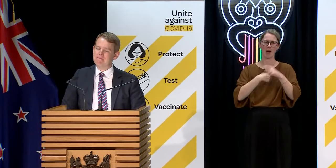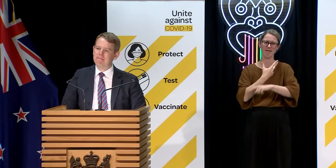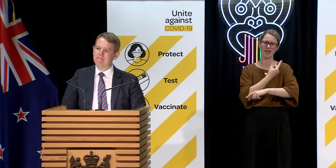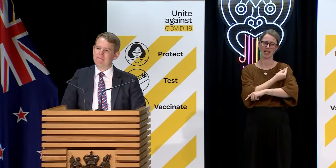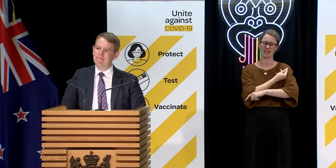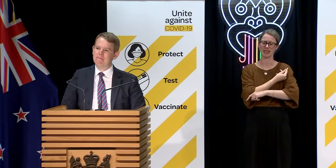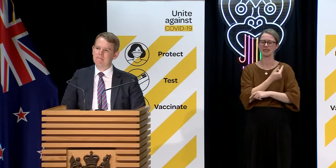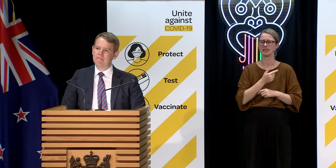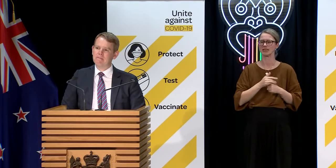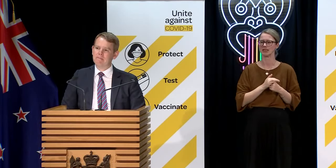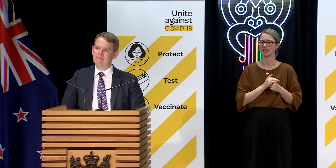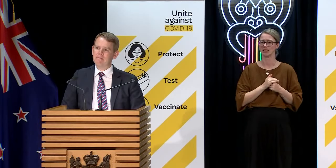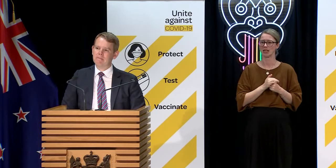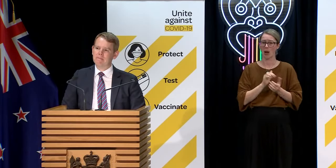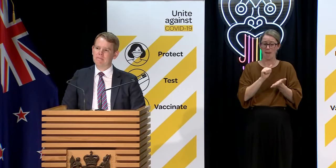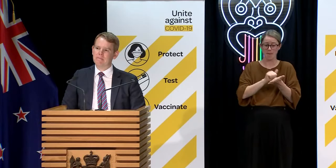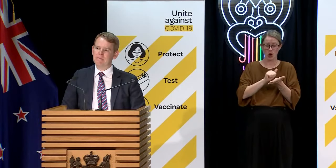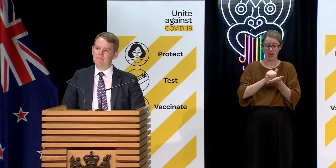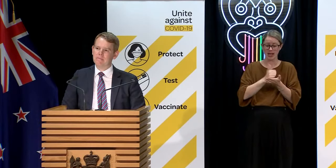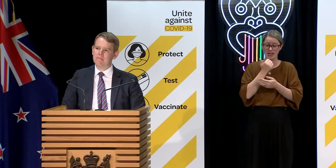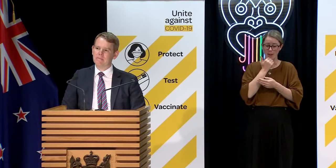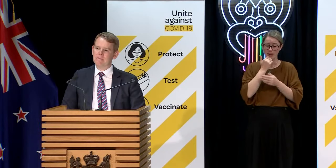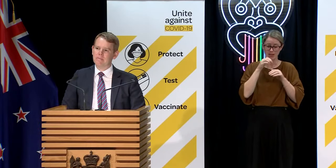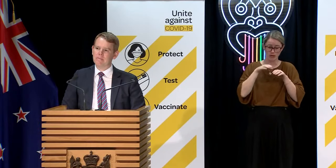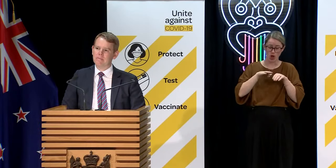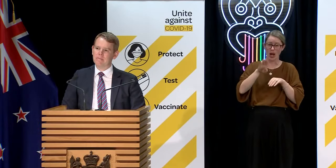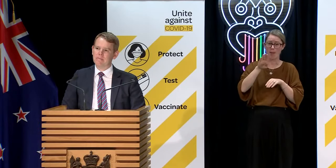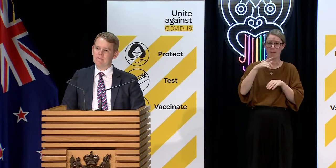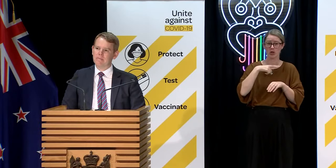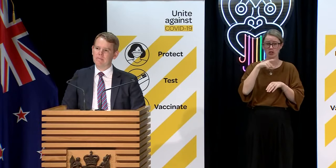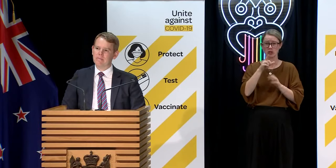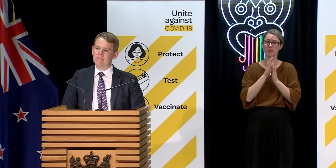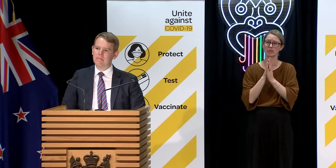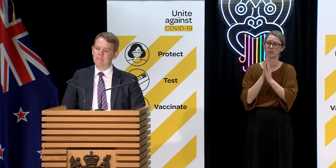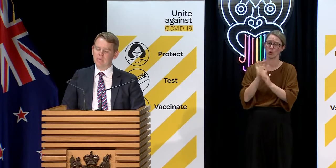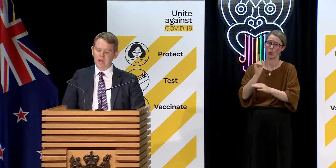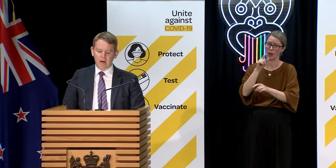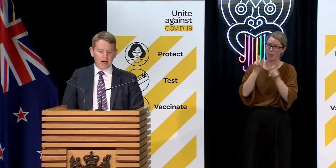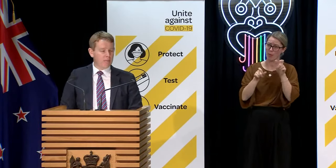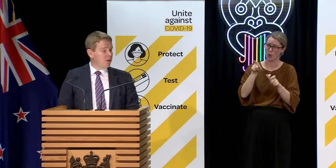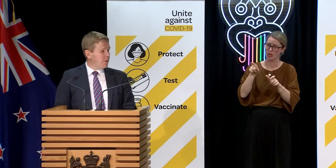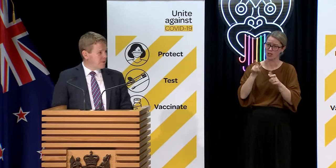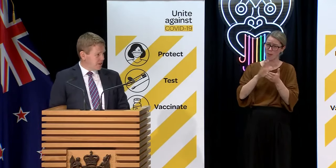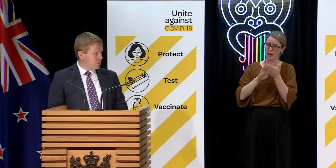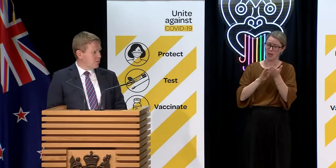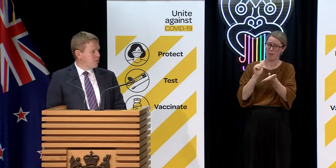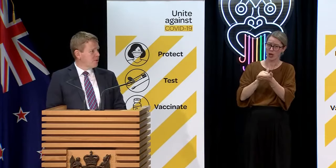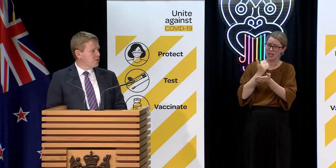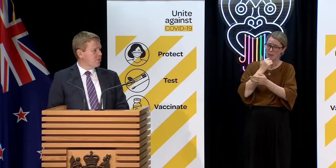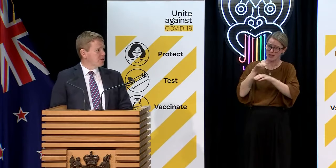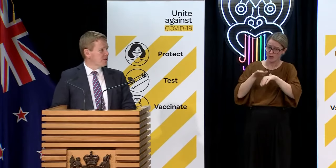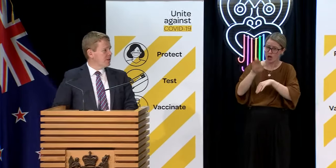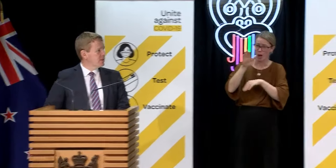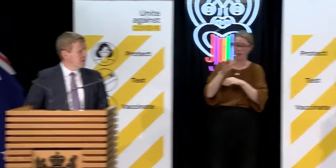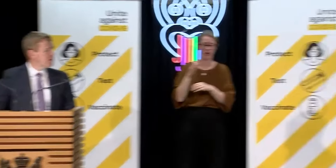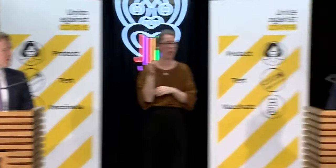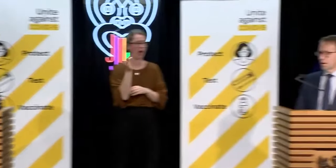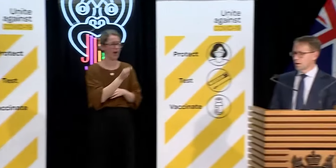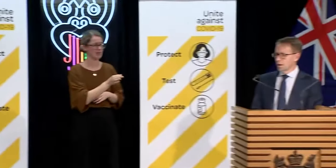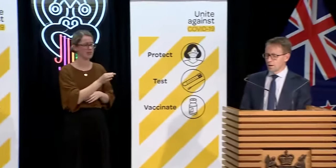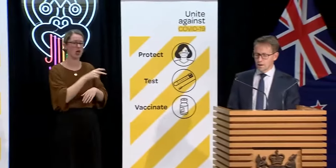any increase in bookings since you've made the plea to Aucklanders in particular? I'd perhaps ask Dr. Bloomfield to comment